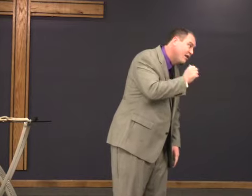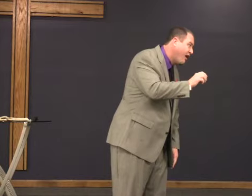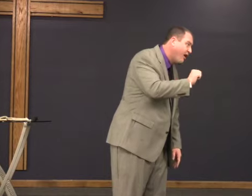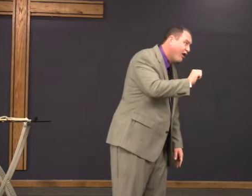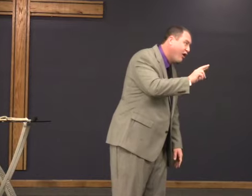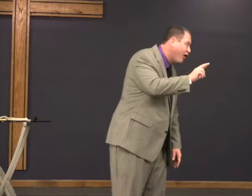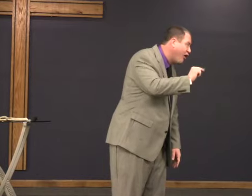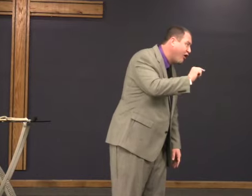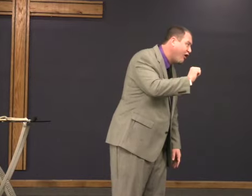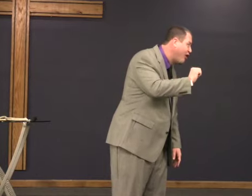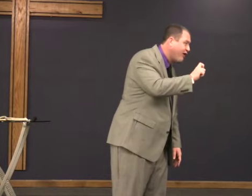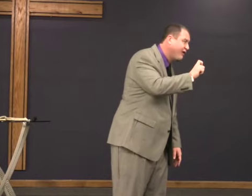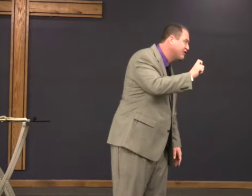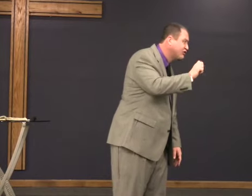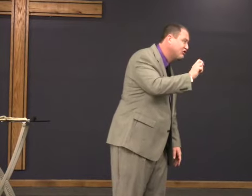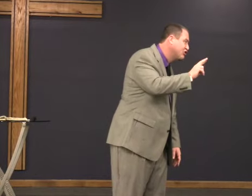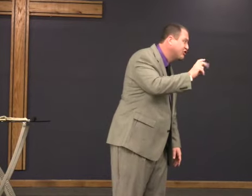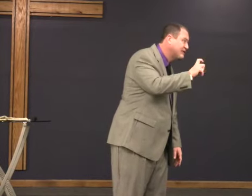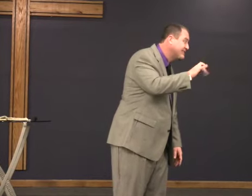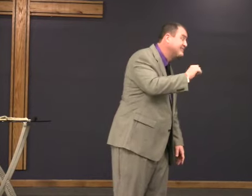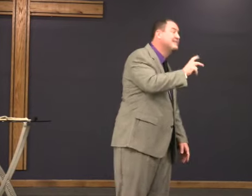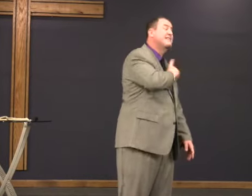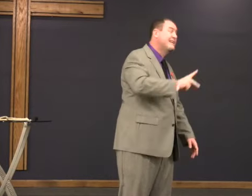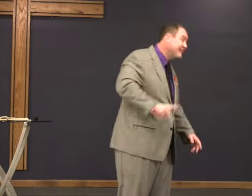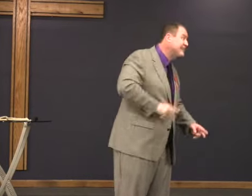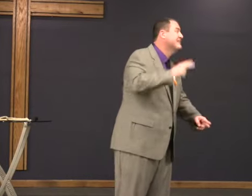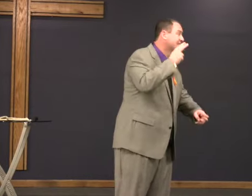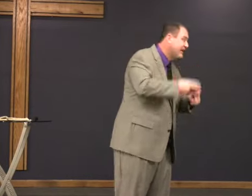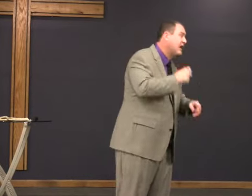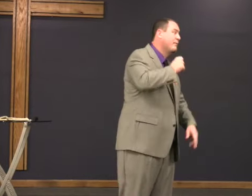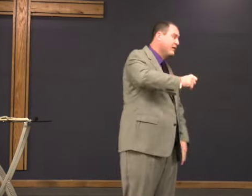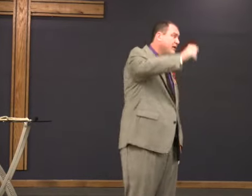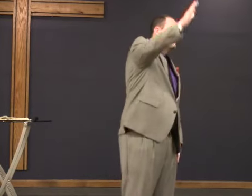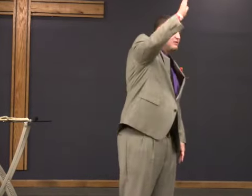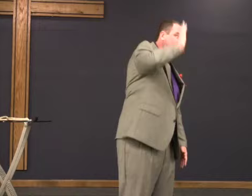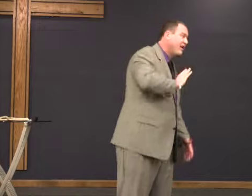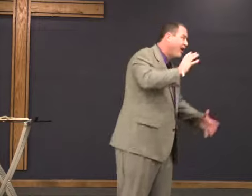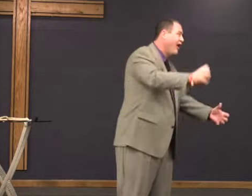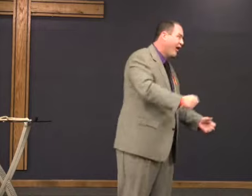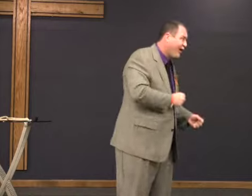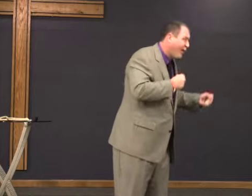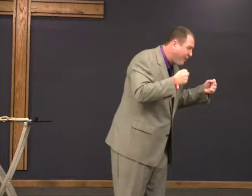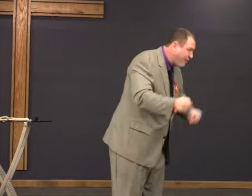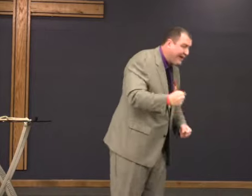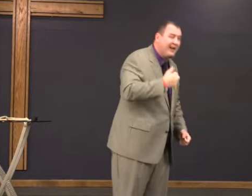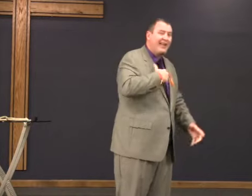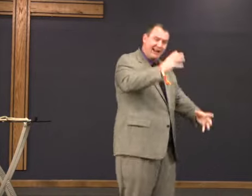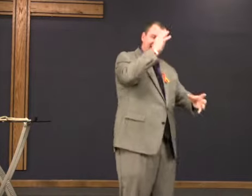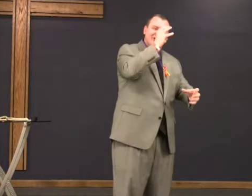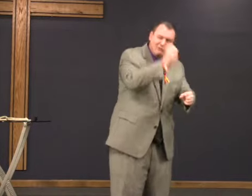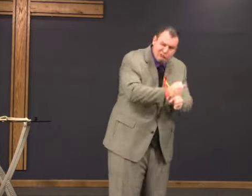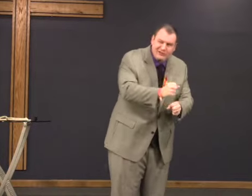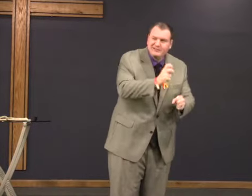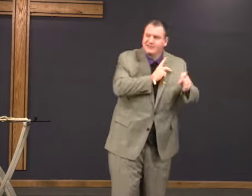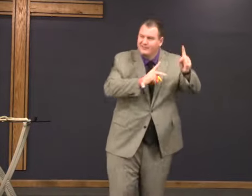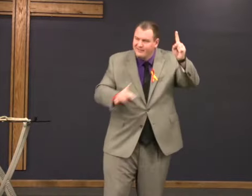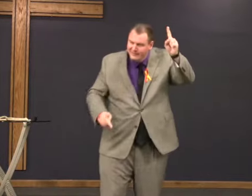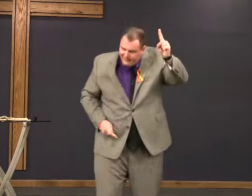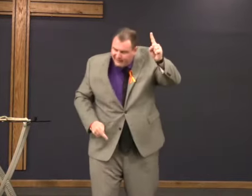the one true king, and it's not Artaxerxes. This king is the God of heaven, and